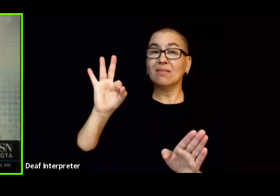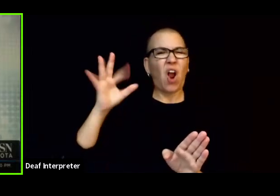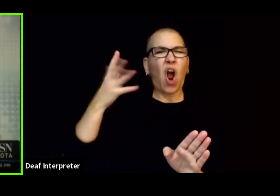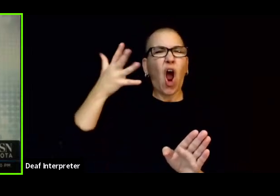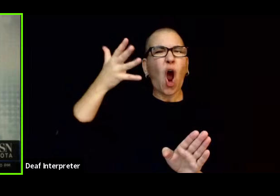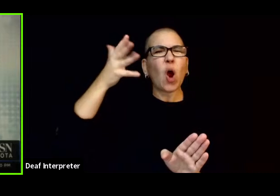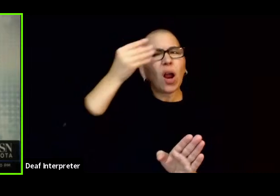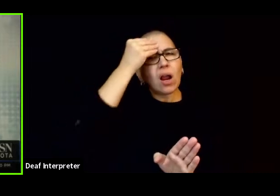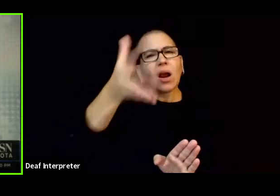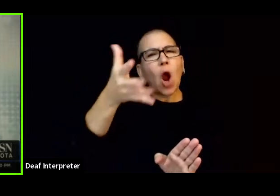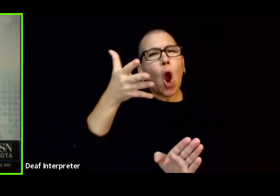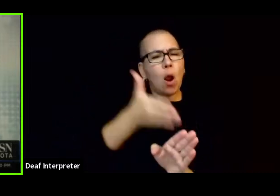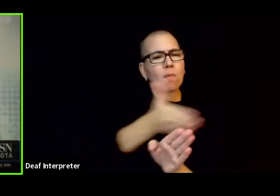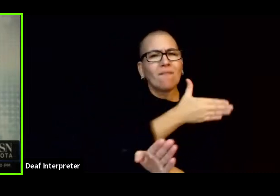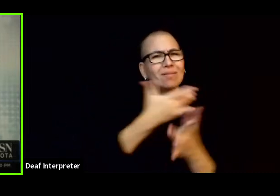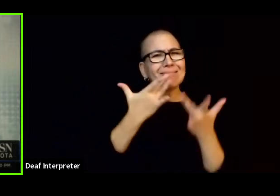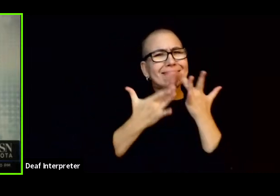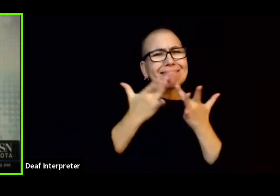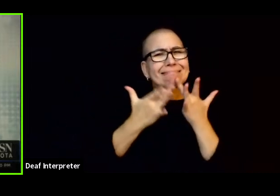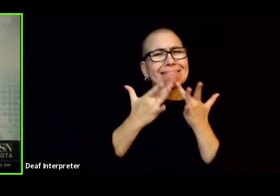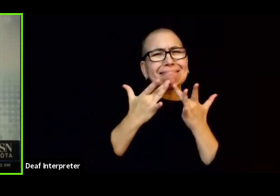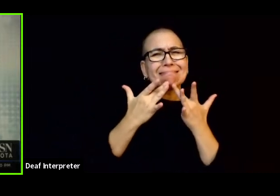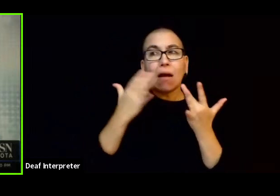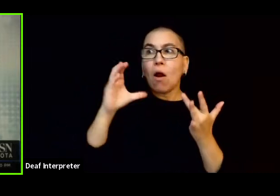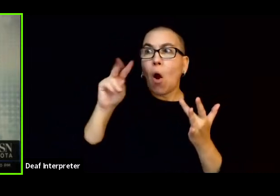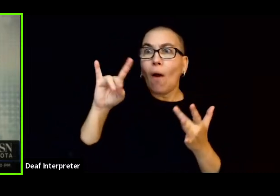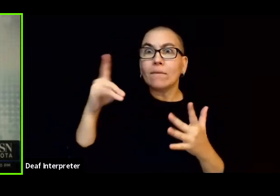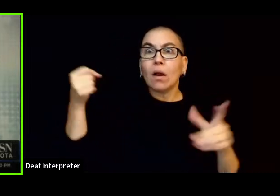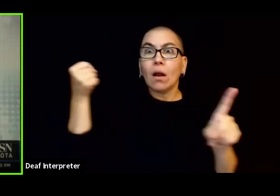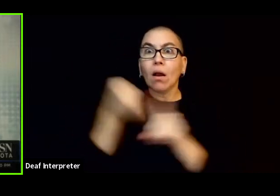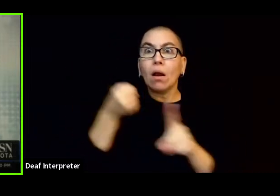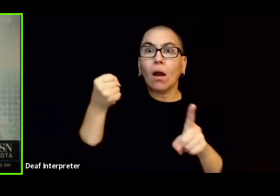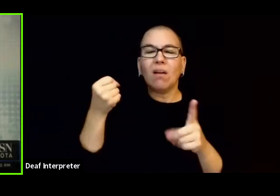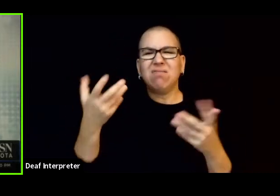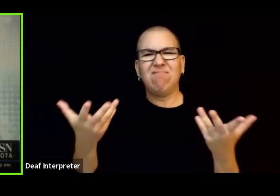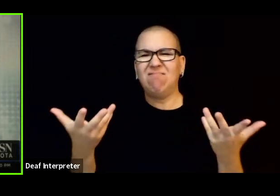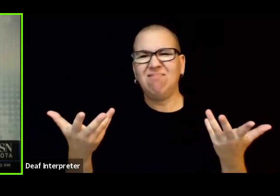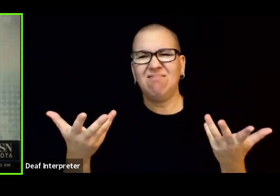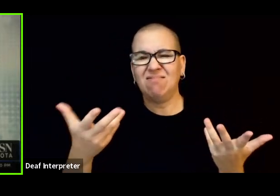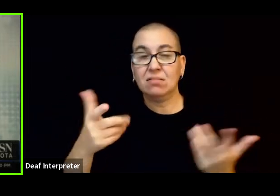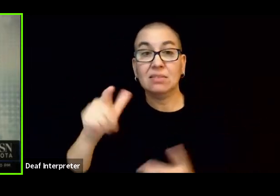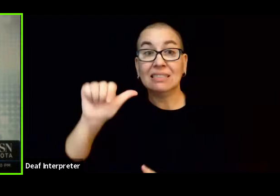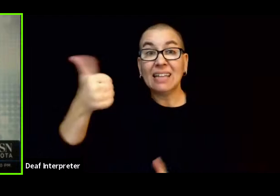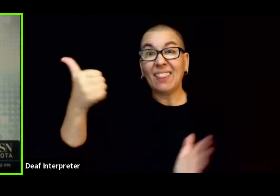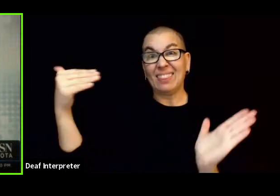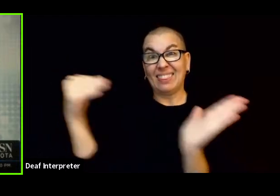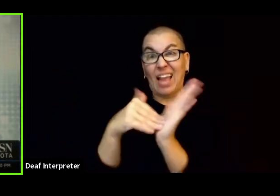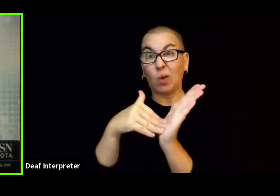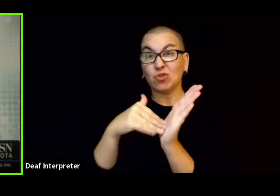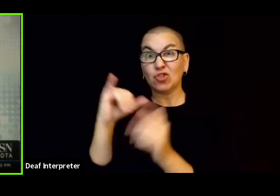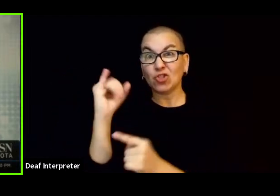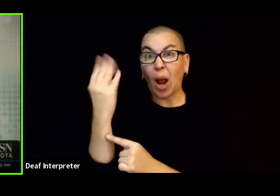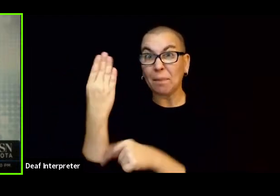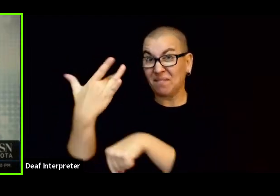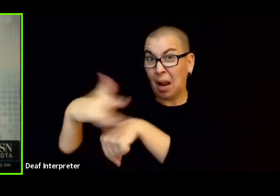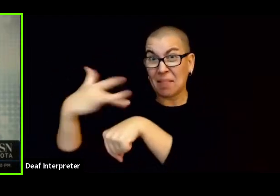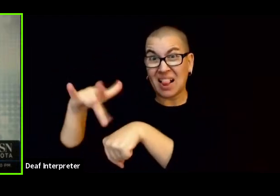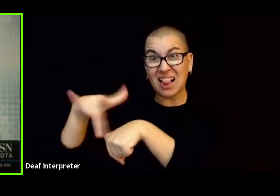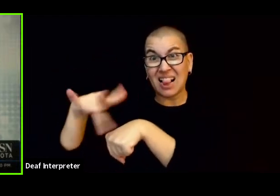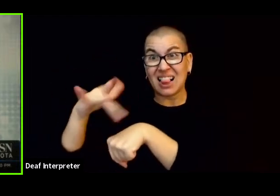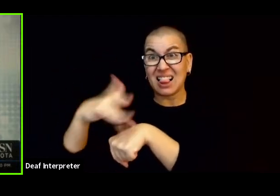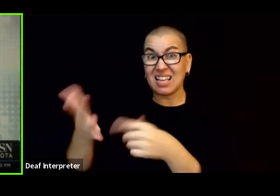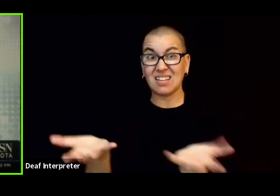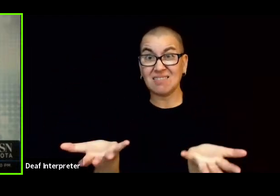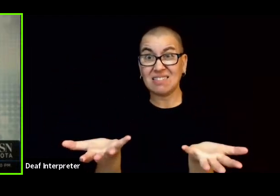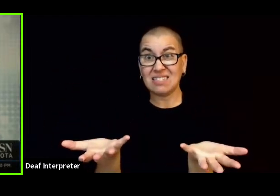around 10,000 jobs available to help care for seniors in Minnesota. We are glad the governor's team with DEED is working to